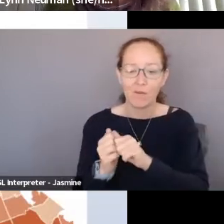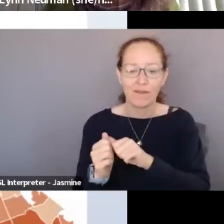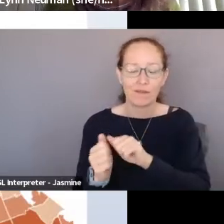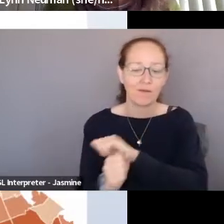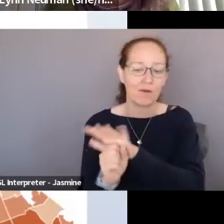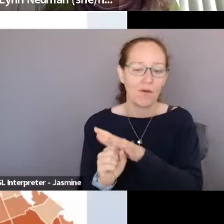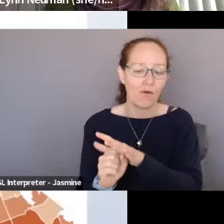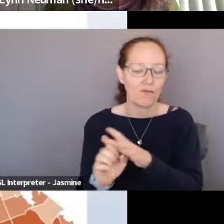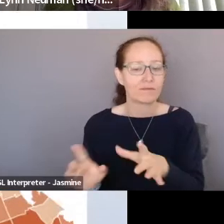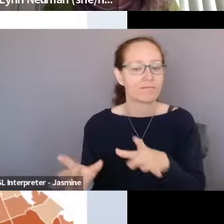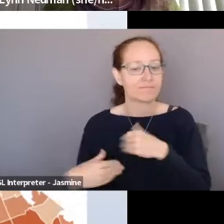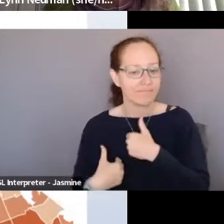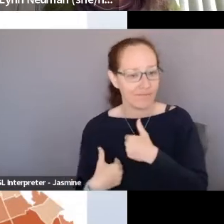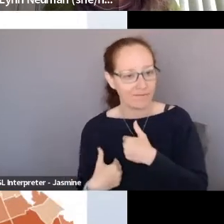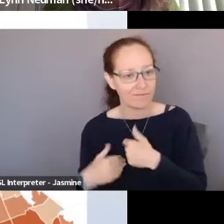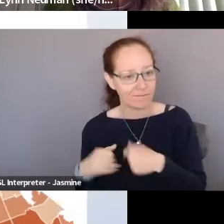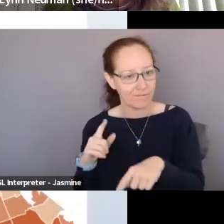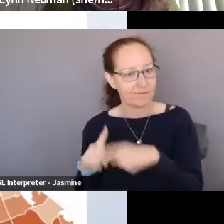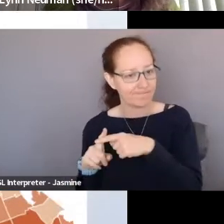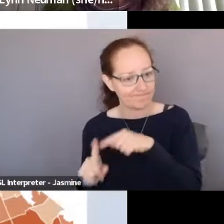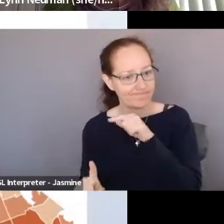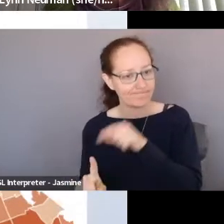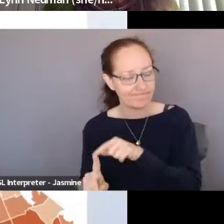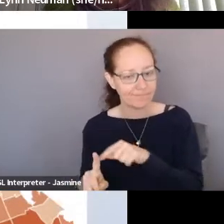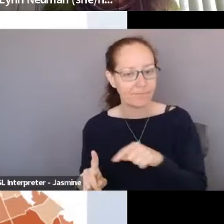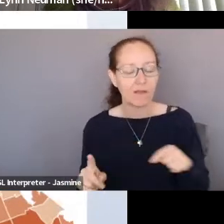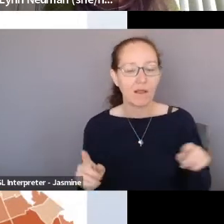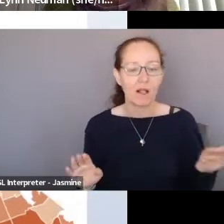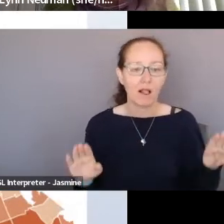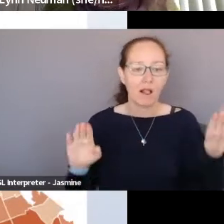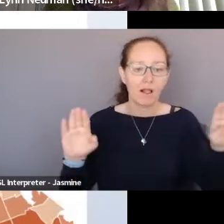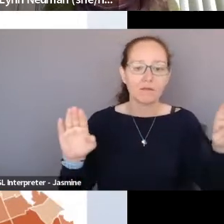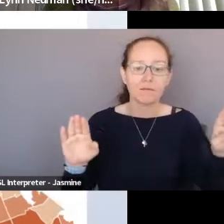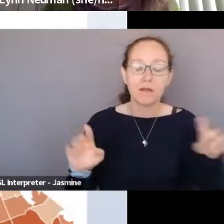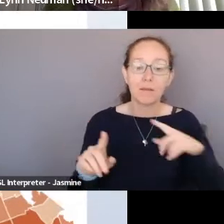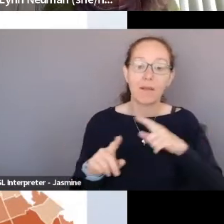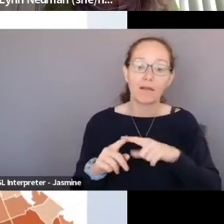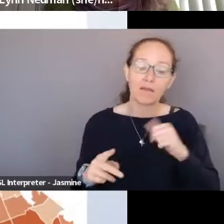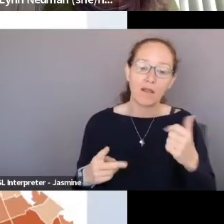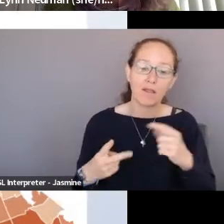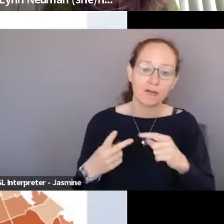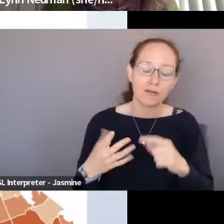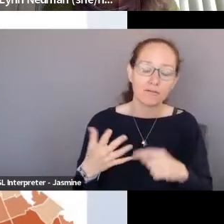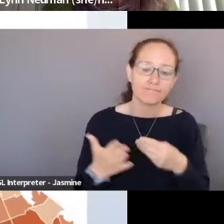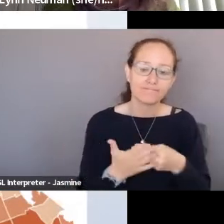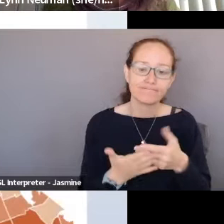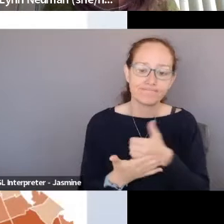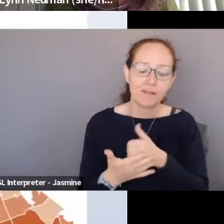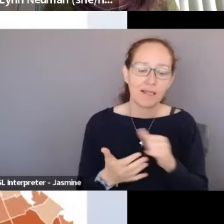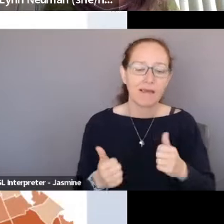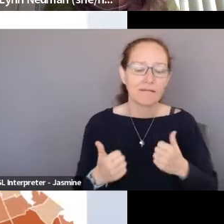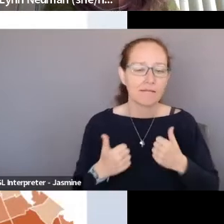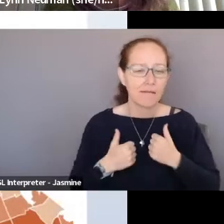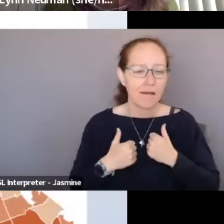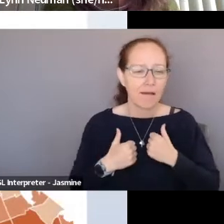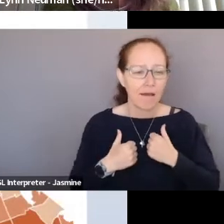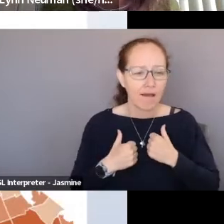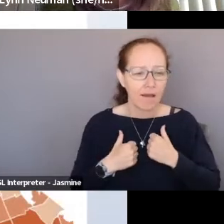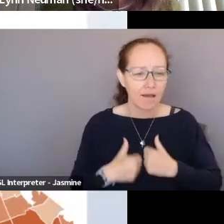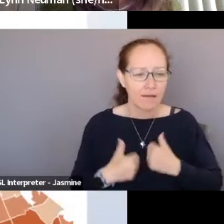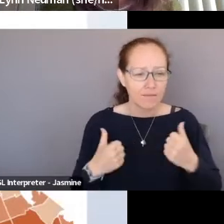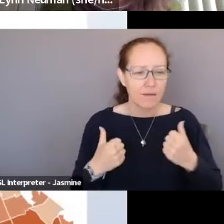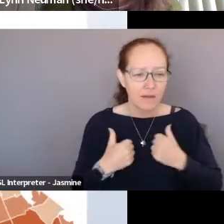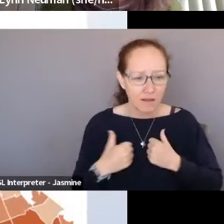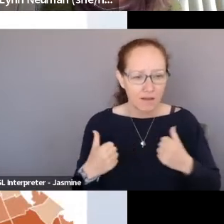to which we can add pre-existing conditions like asthma, which are correlated to the geography of where you live,